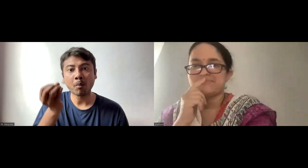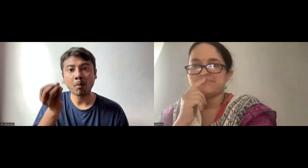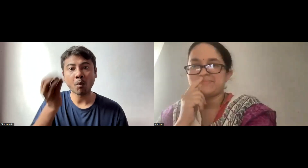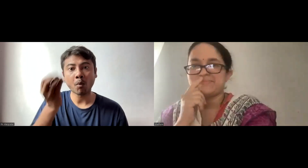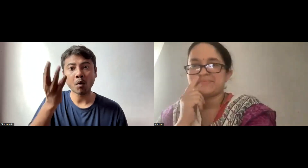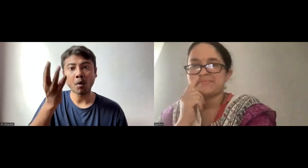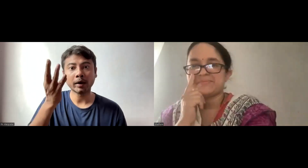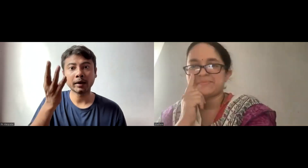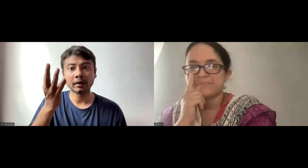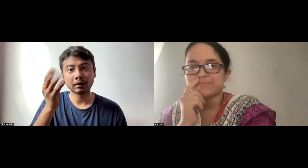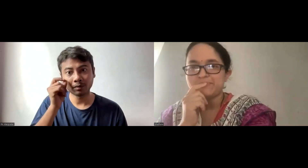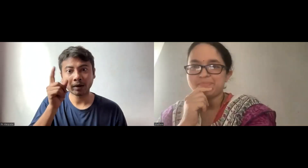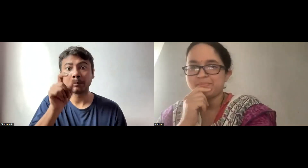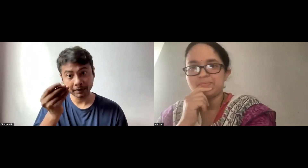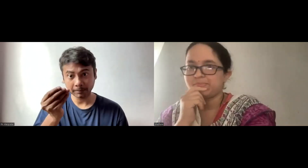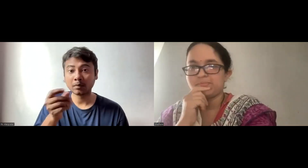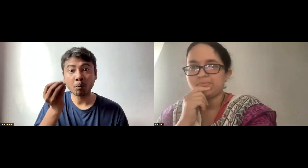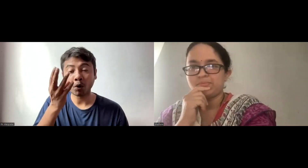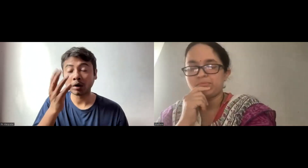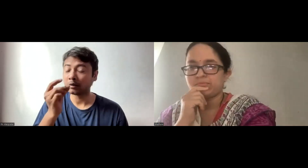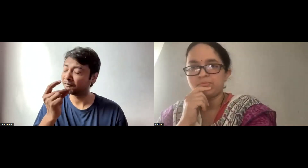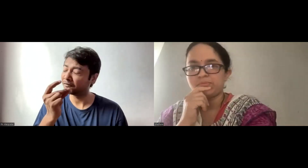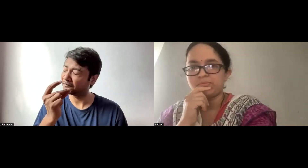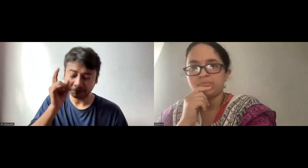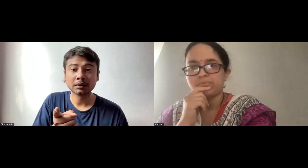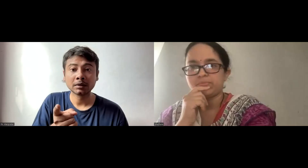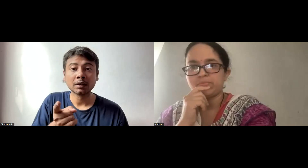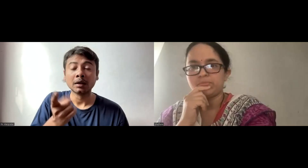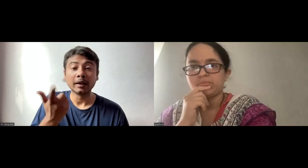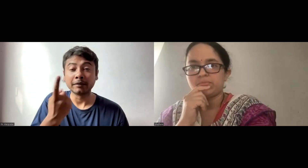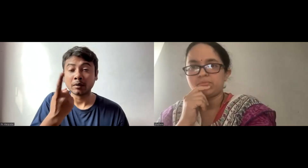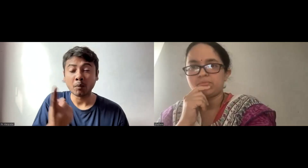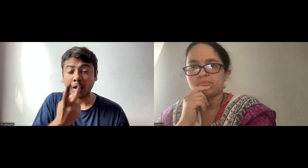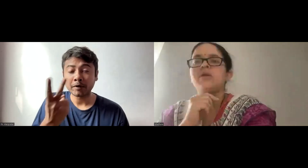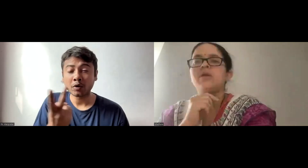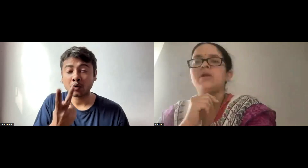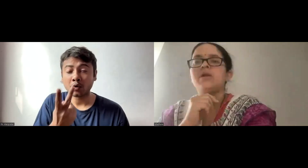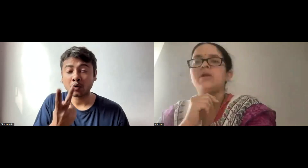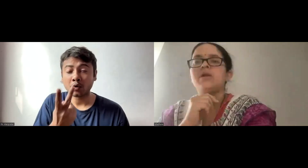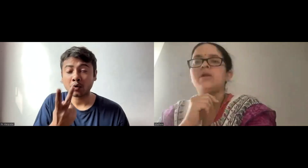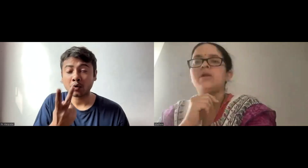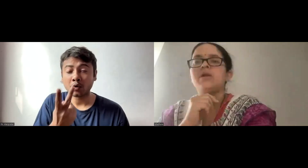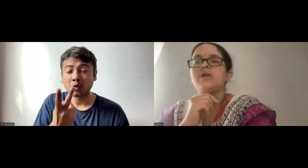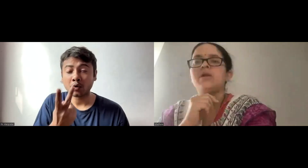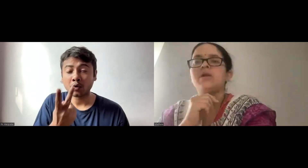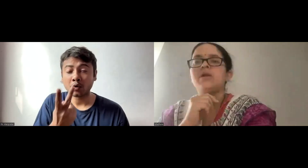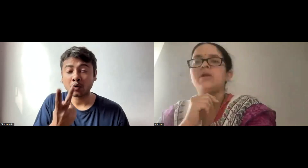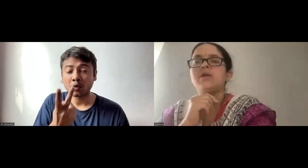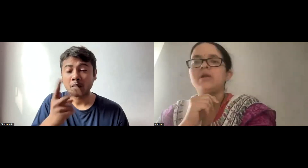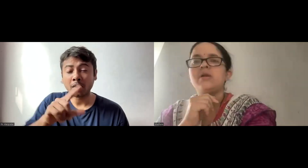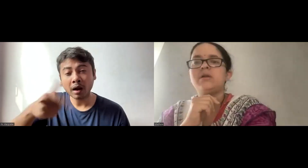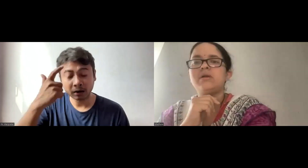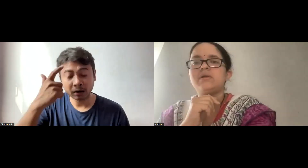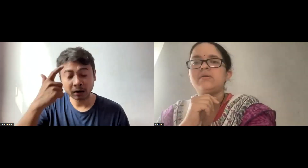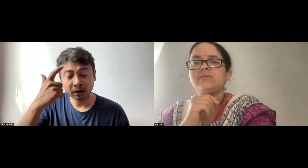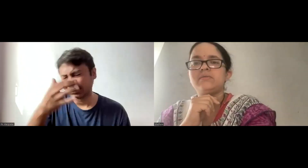If they don't get their tea, they'll develop a headache. So when we talk about addictions, in the last category, we were talking